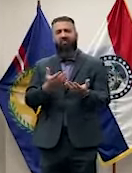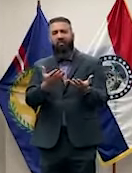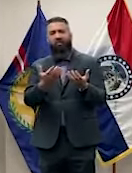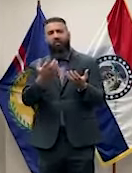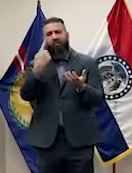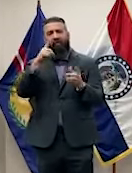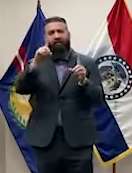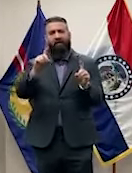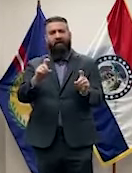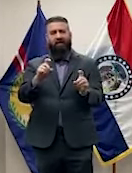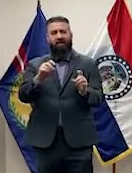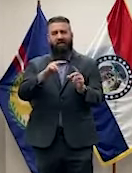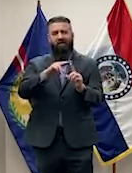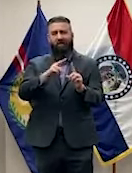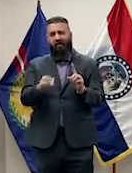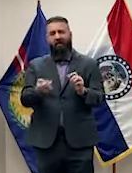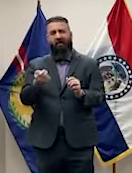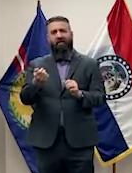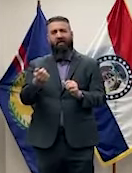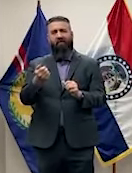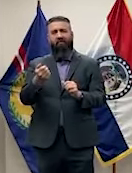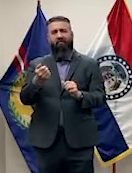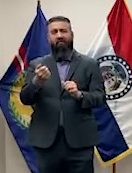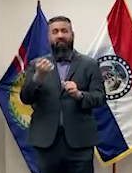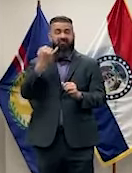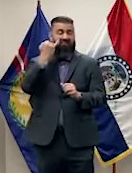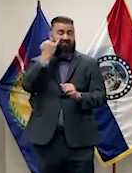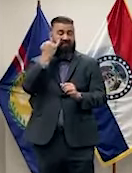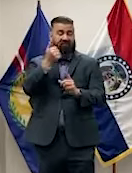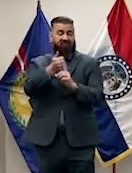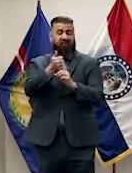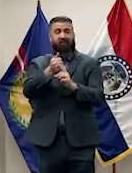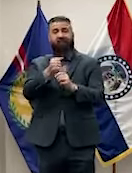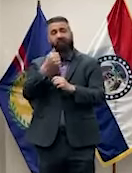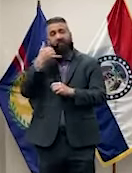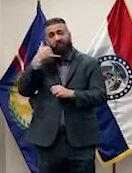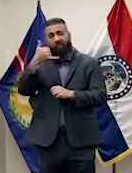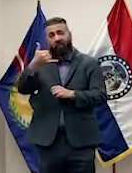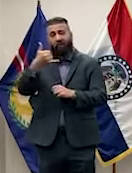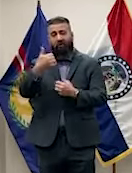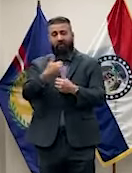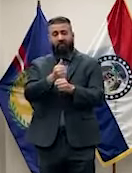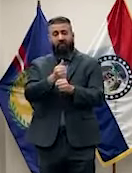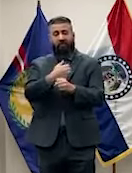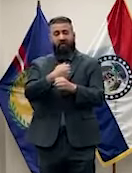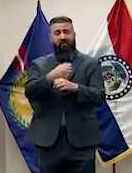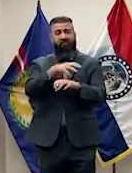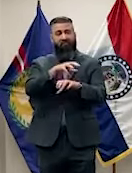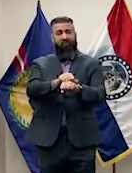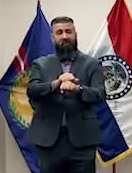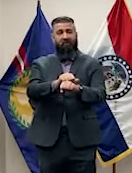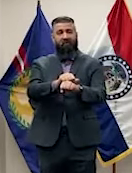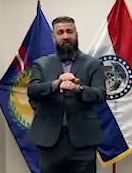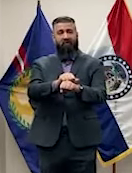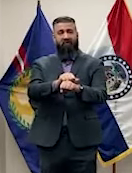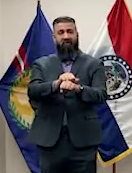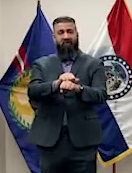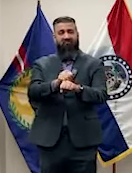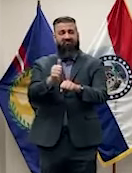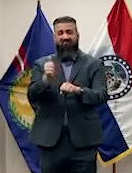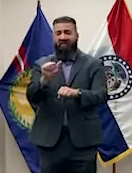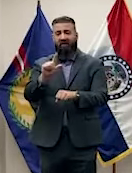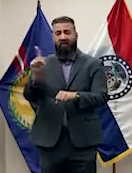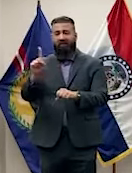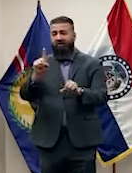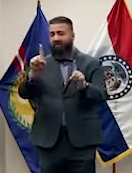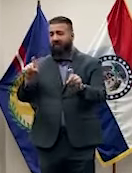still a significant demand there, but if you call and try to get an appointment with any of the testing locations in town, you